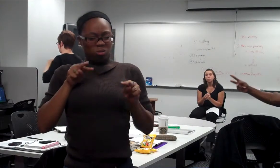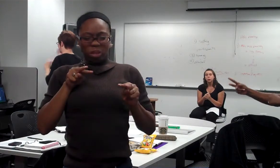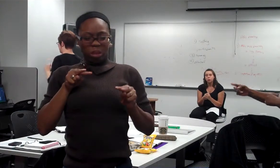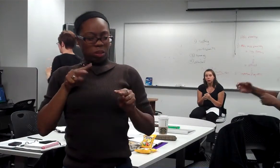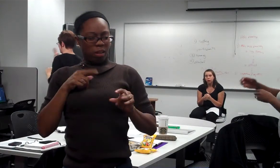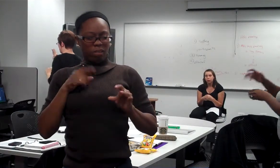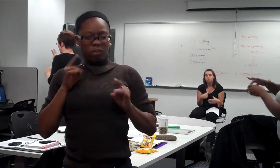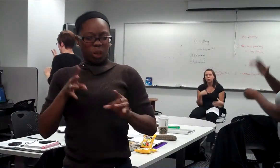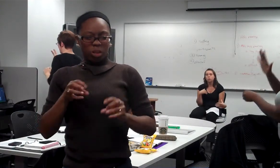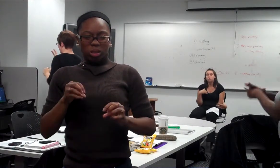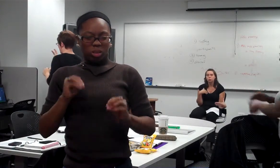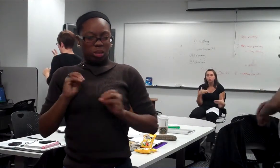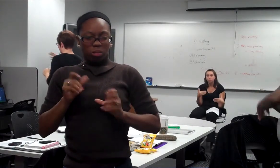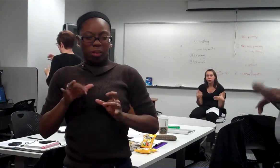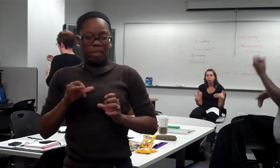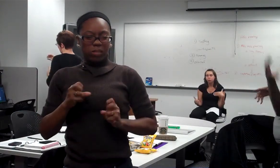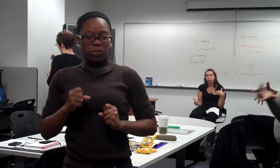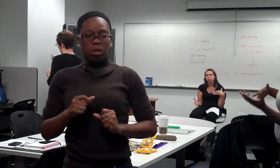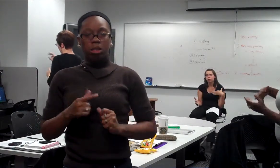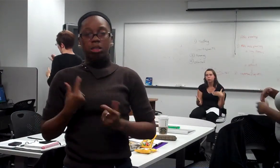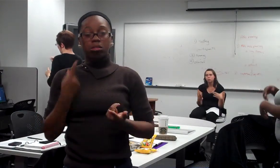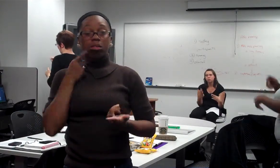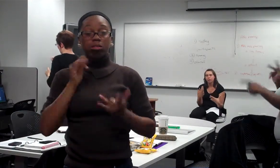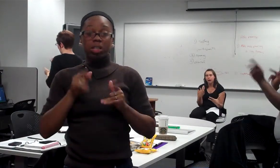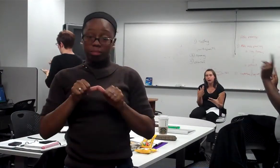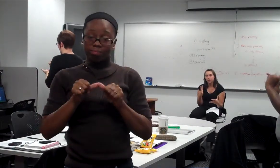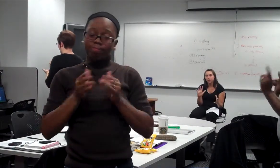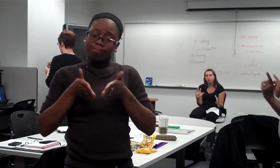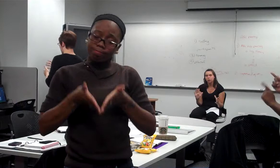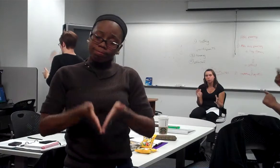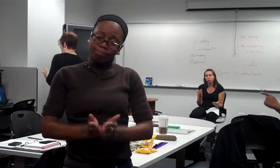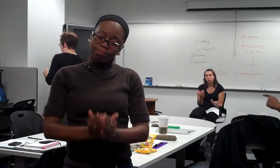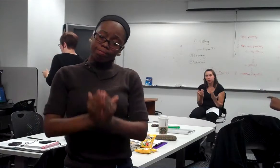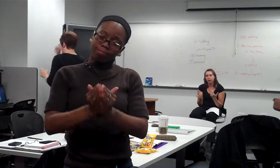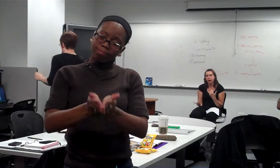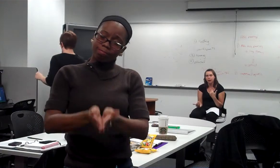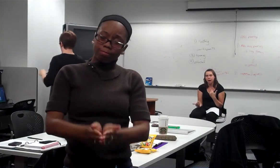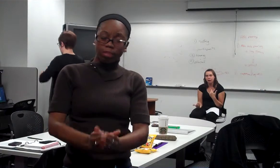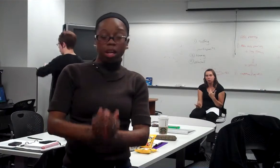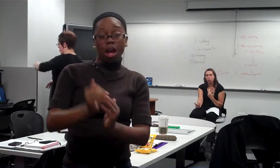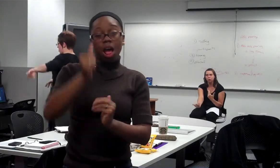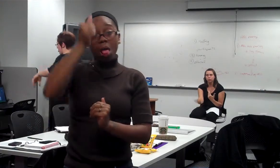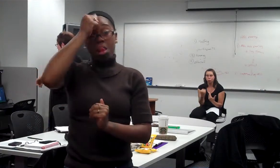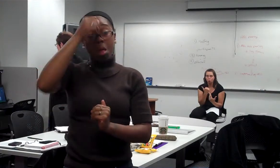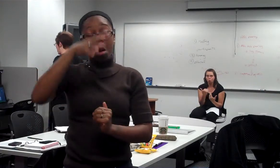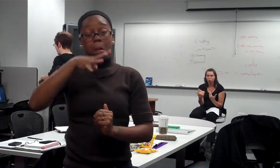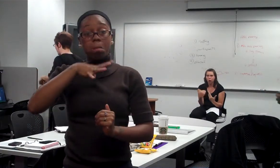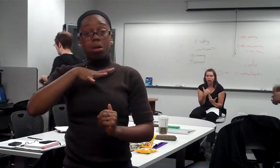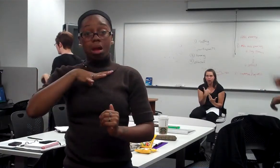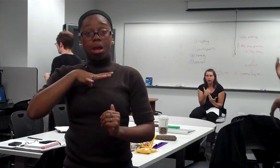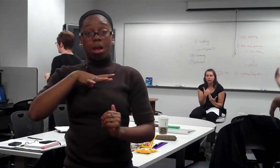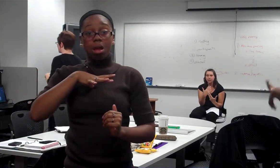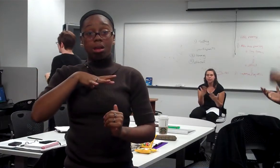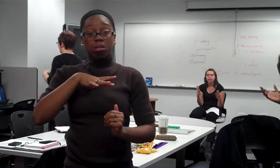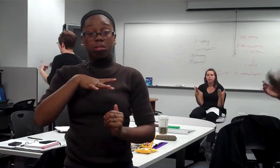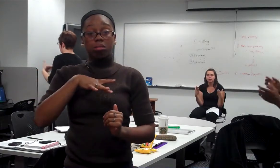So anyway, we get a little further down the river. There's a guy in their group in a kayak going the wrong way, and there's